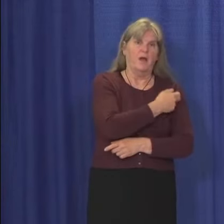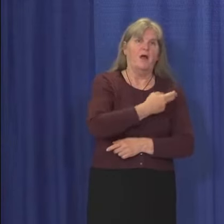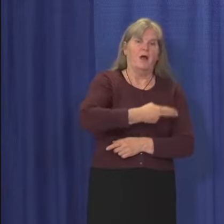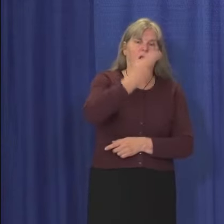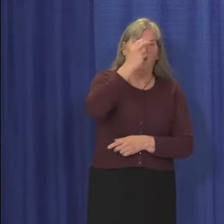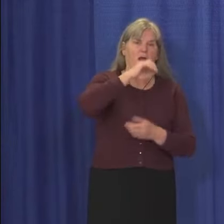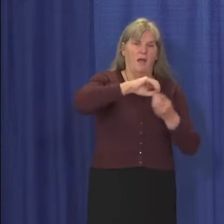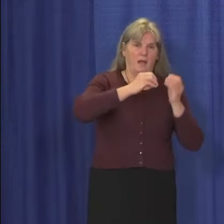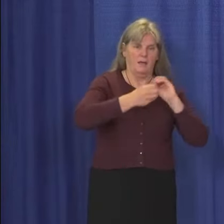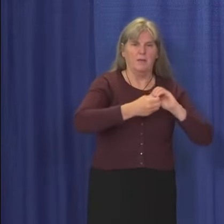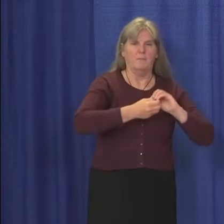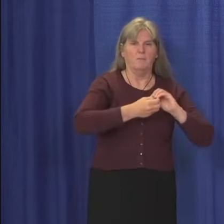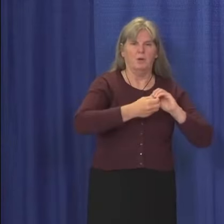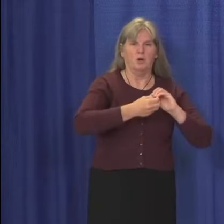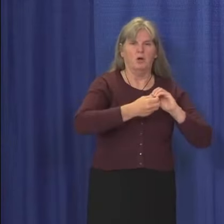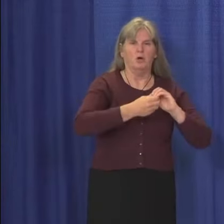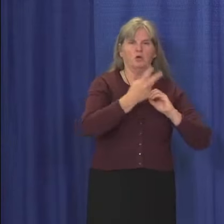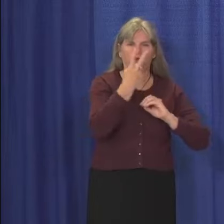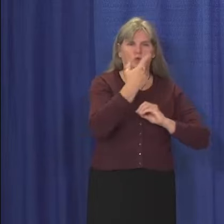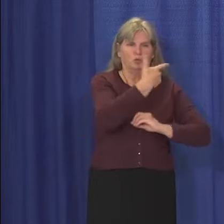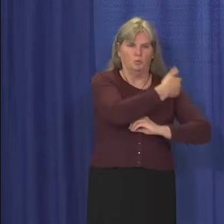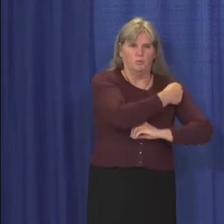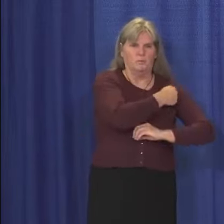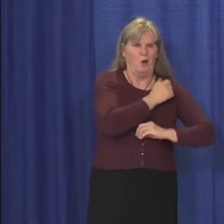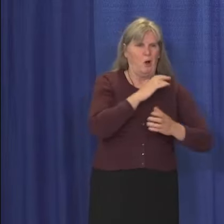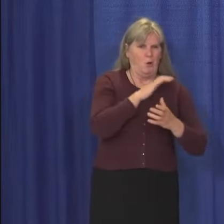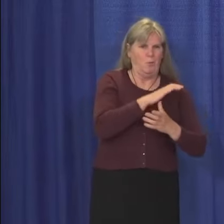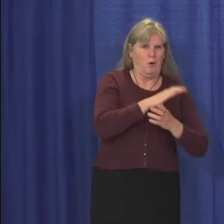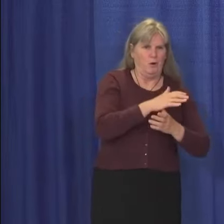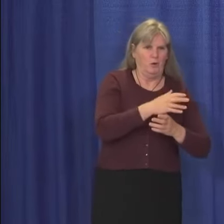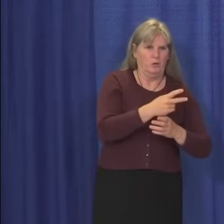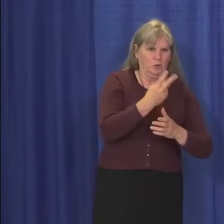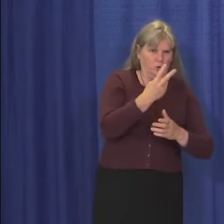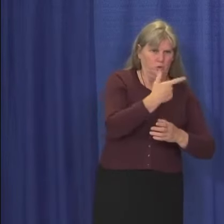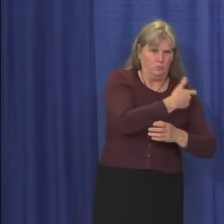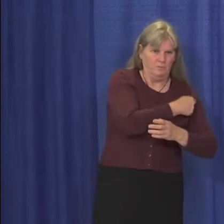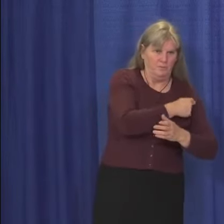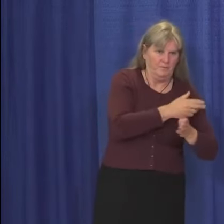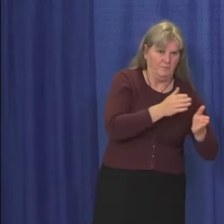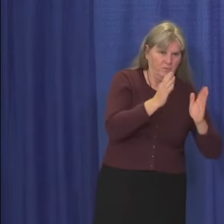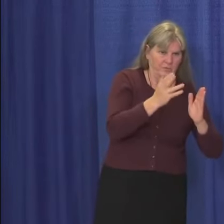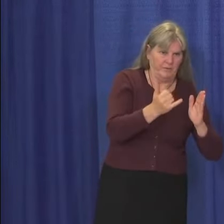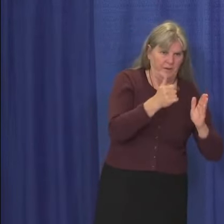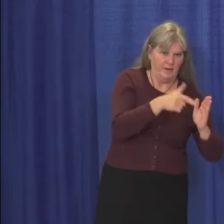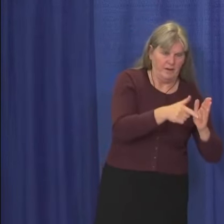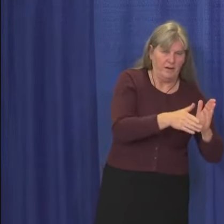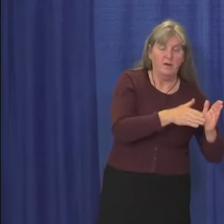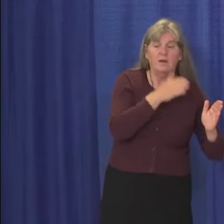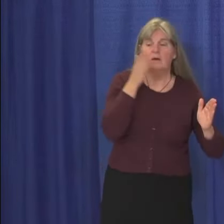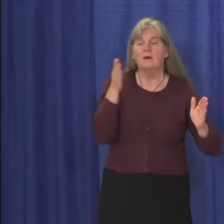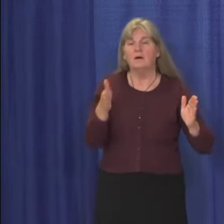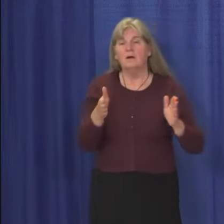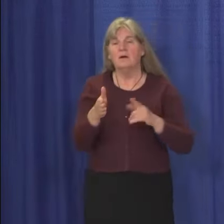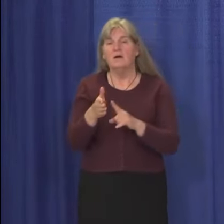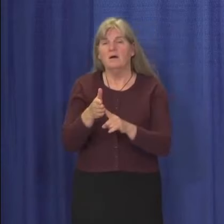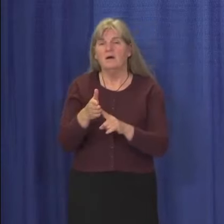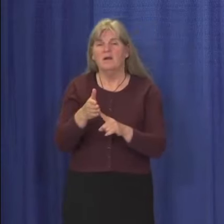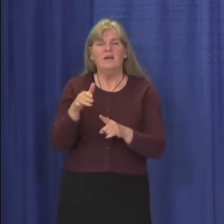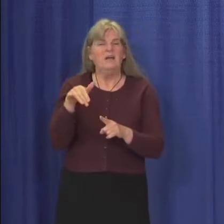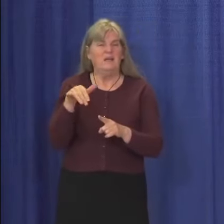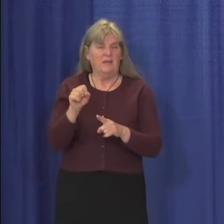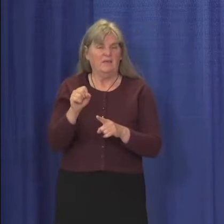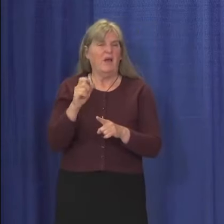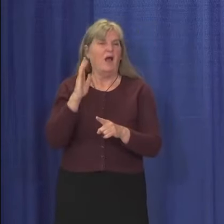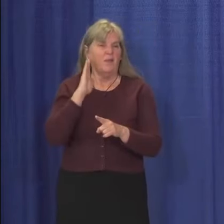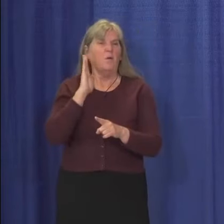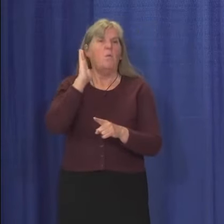Moderna, and that's really our priority effort at the time being. Yes, there will almost certainly be need for a